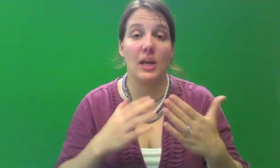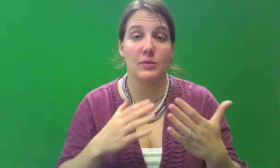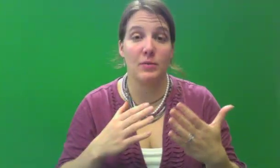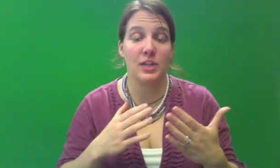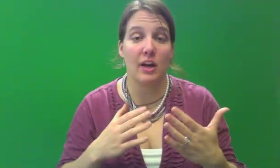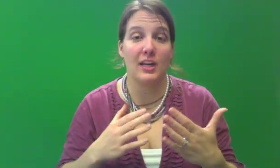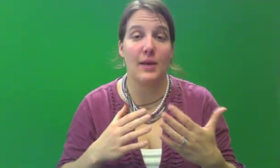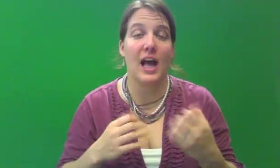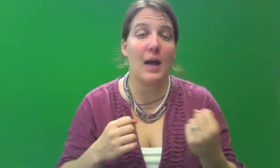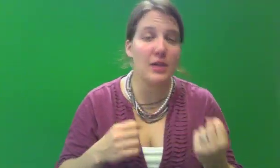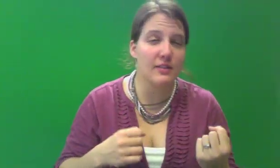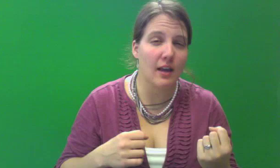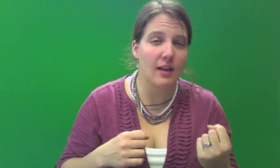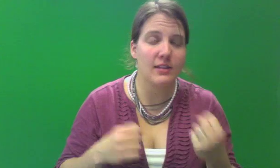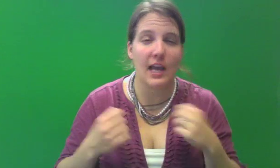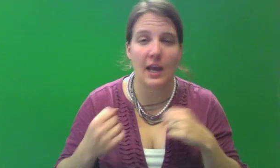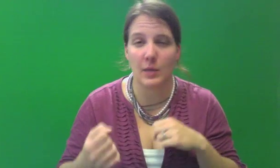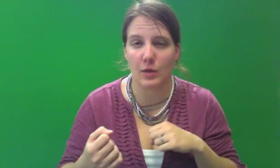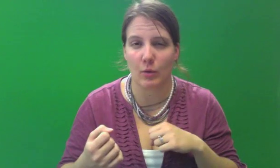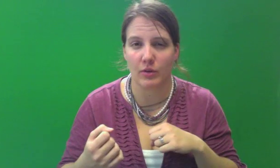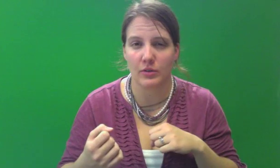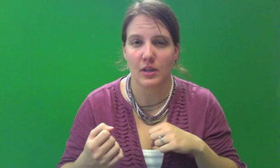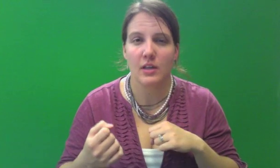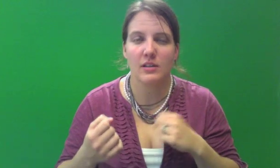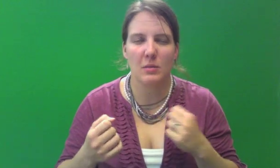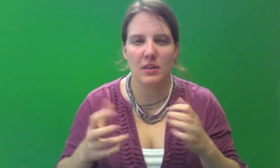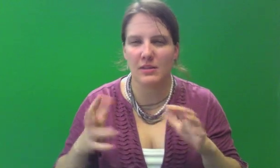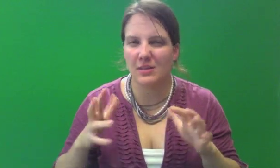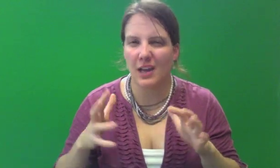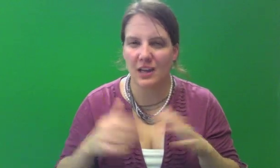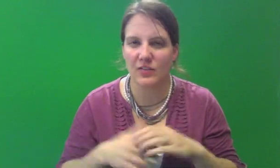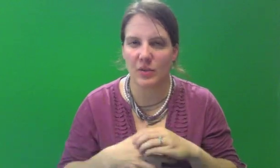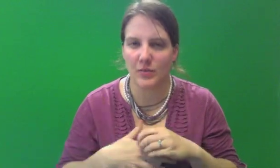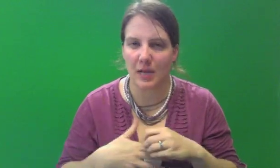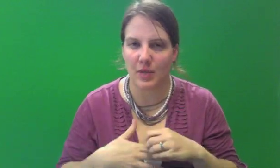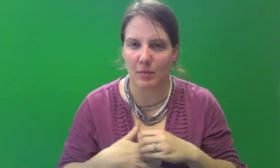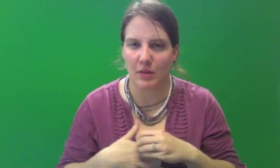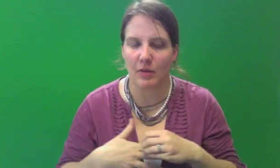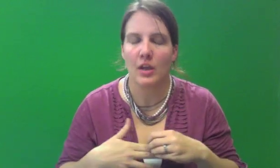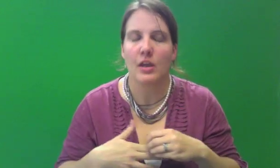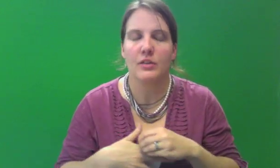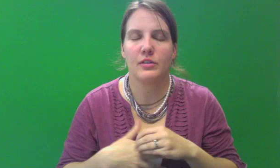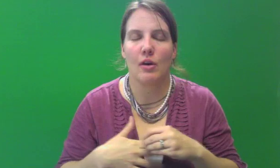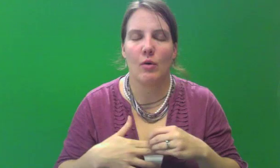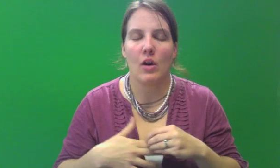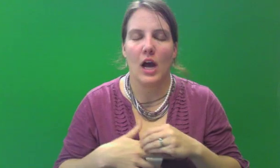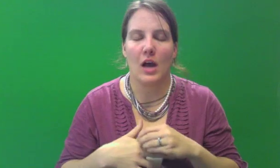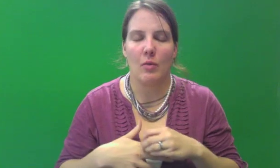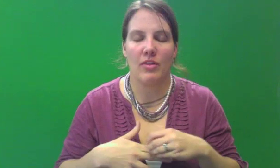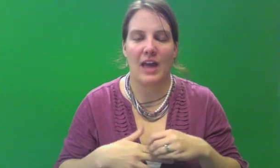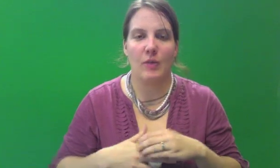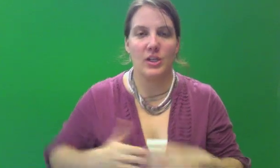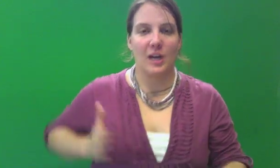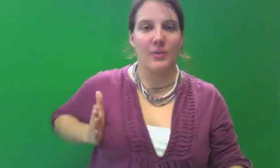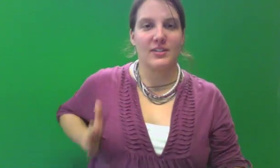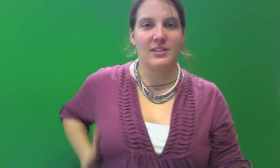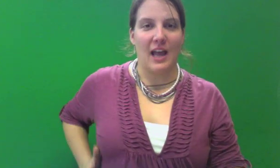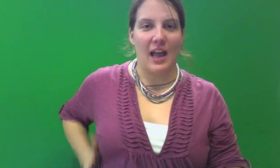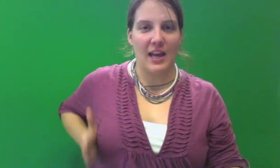we've been talking about how many sides, how many corners, something that kind of tripped Abby up a little. So with that, we talk about